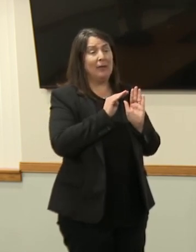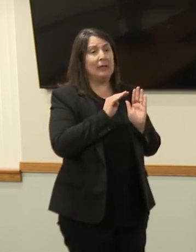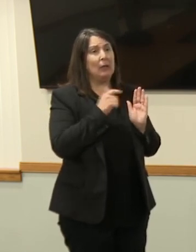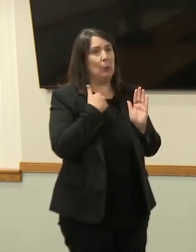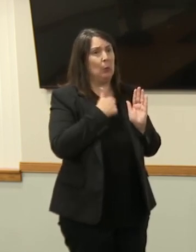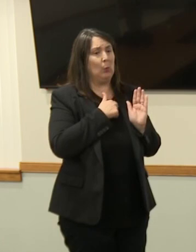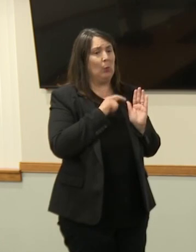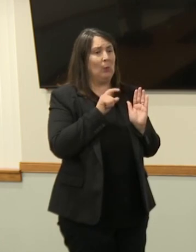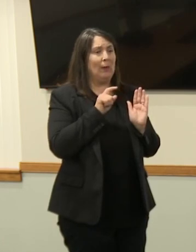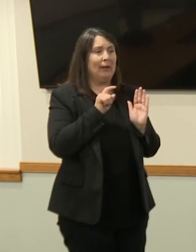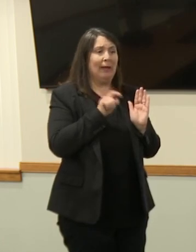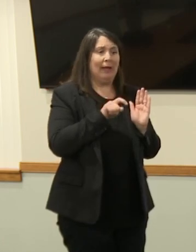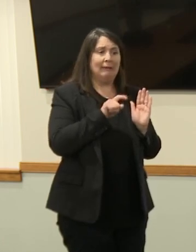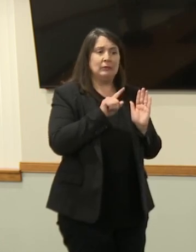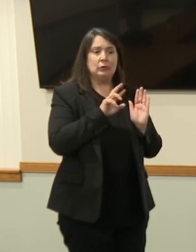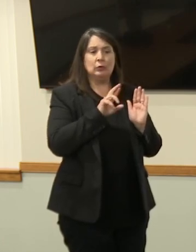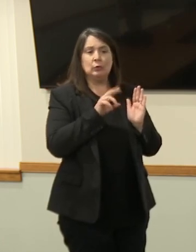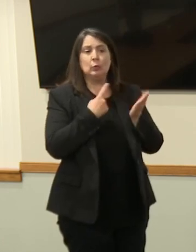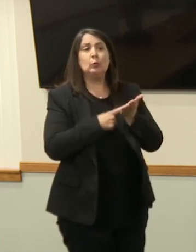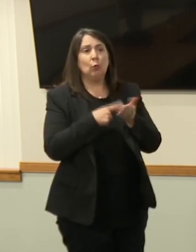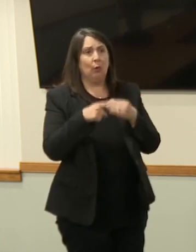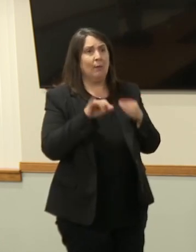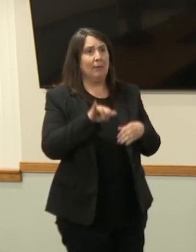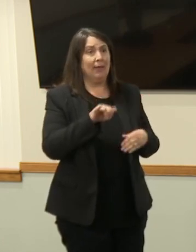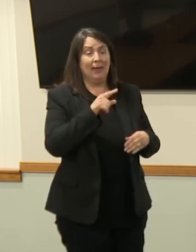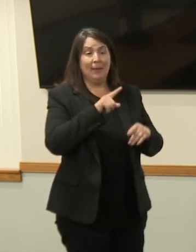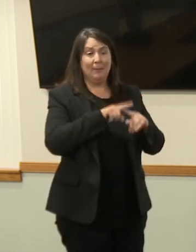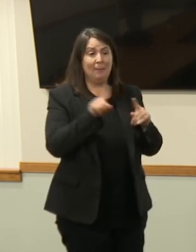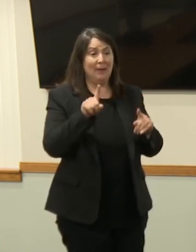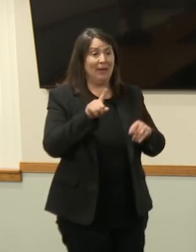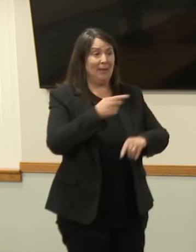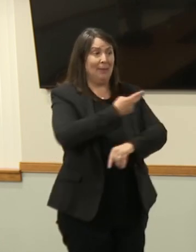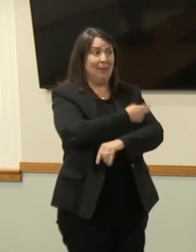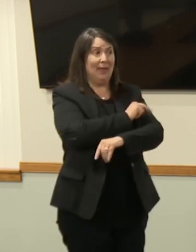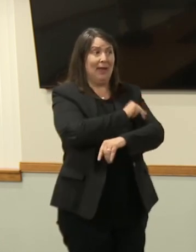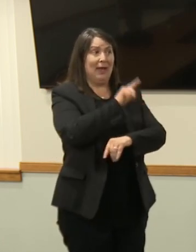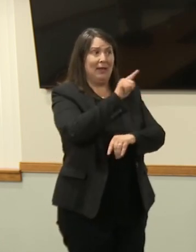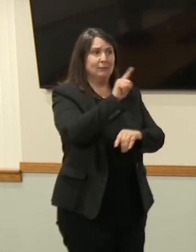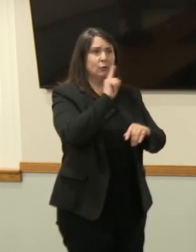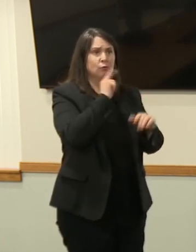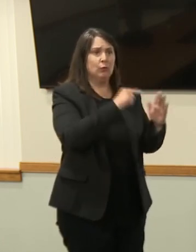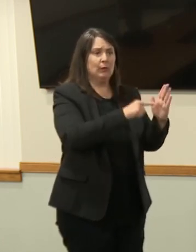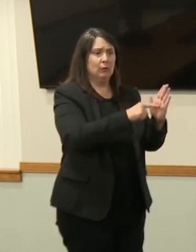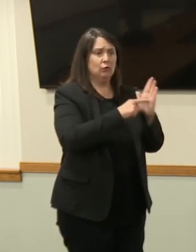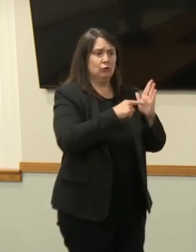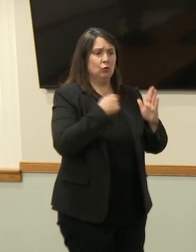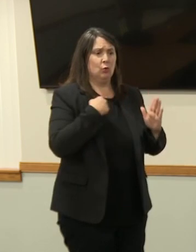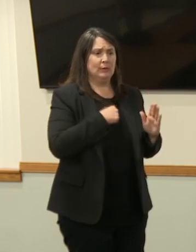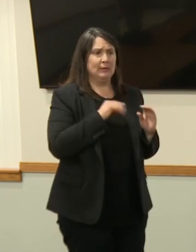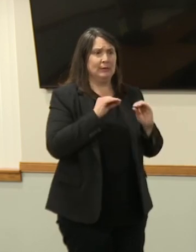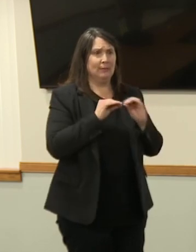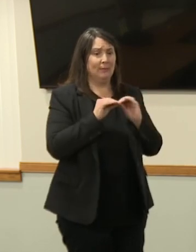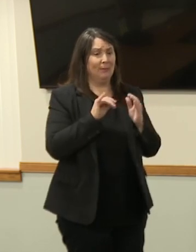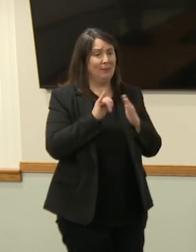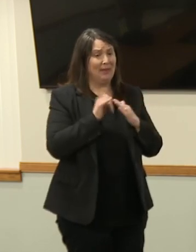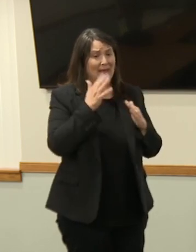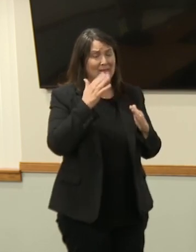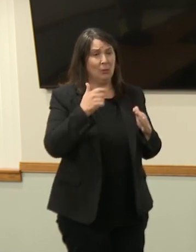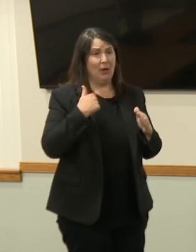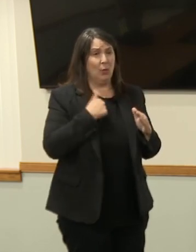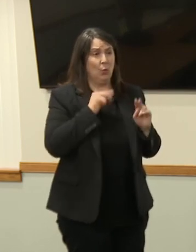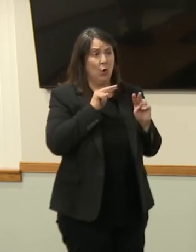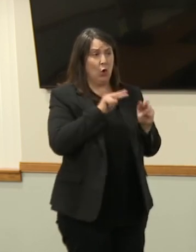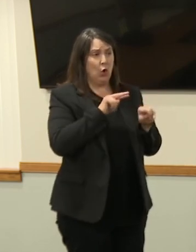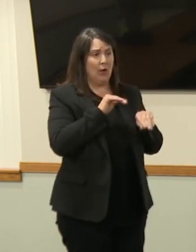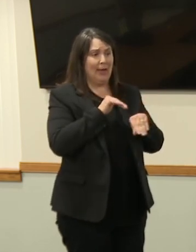But again, because hospital is going to be your lagging indicator, right? That's why we really set the first parameter to be